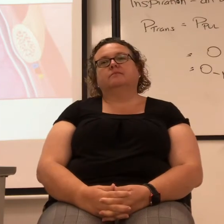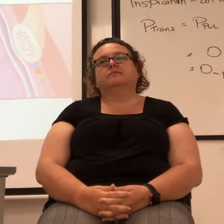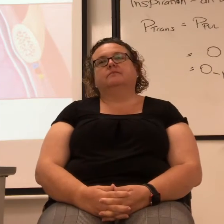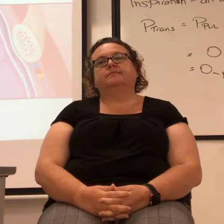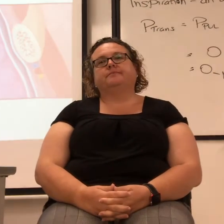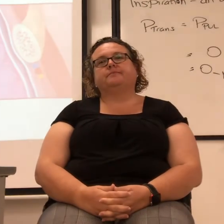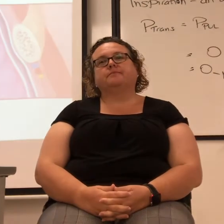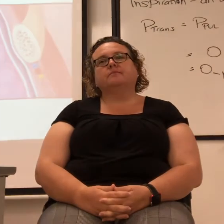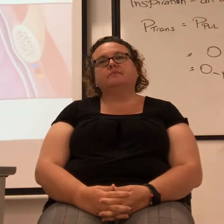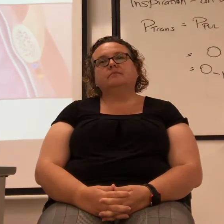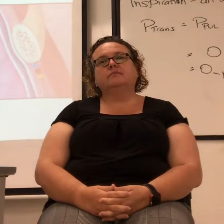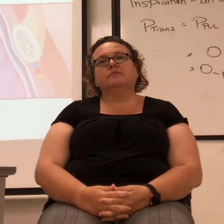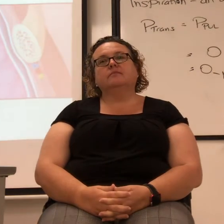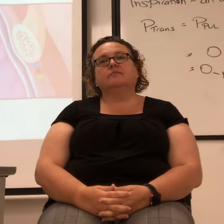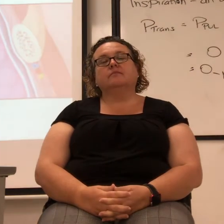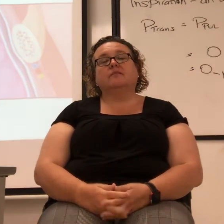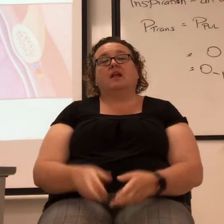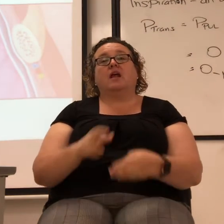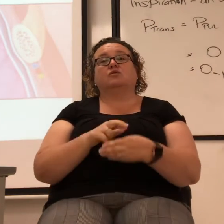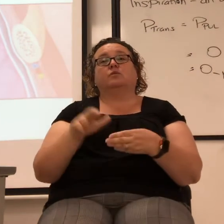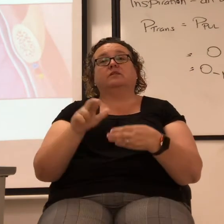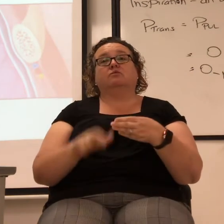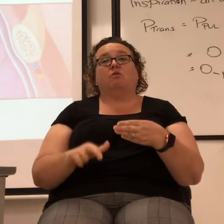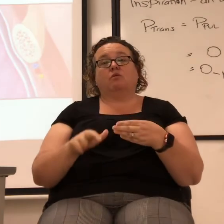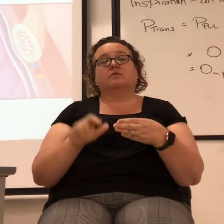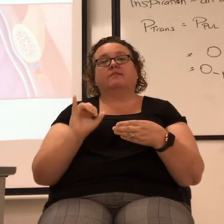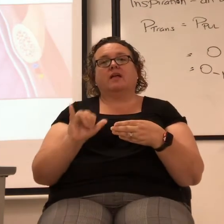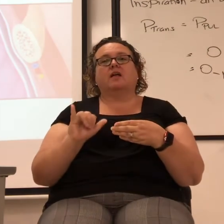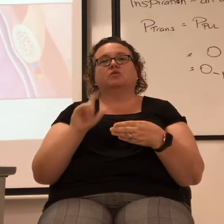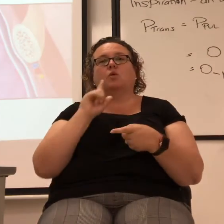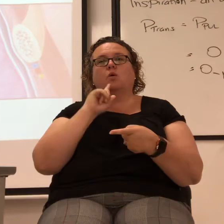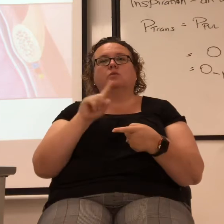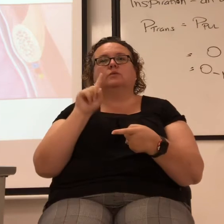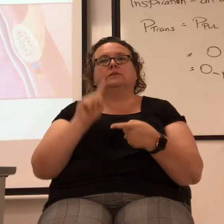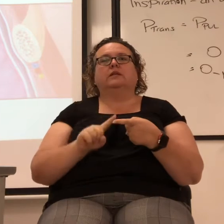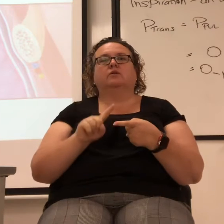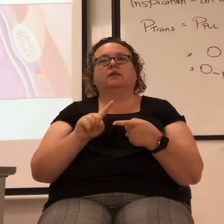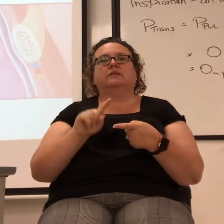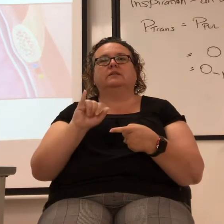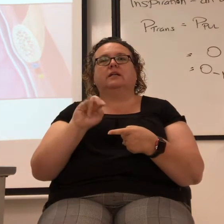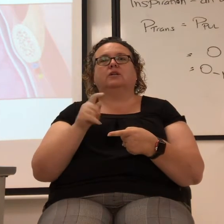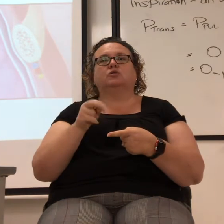And as a result of that, you're going to decrease intrapulmonary pressure.